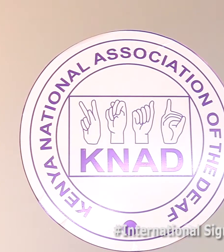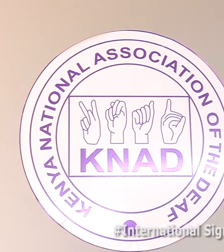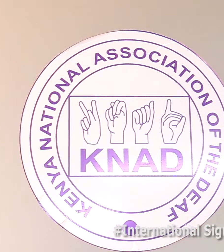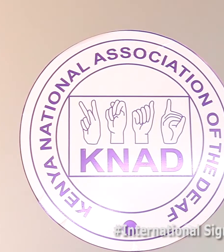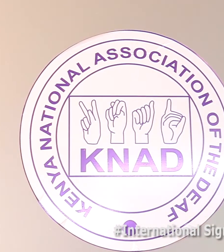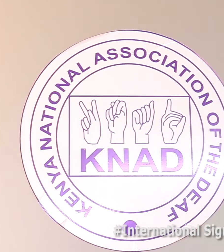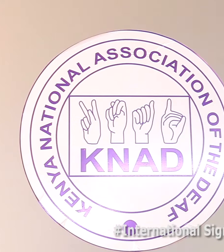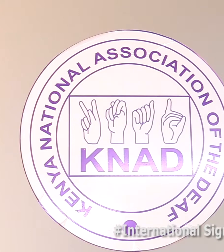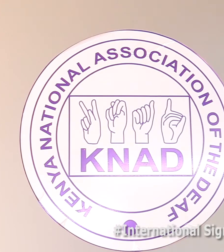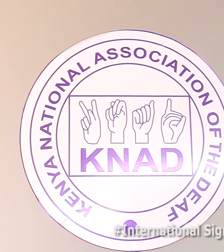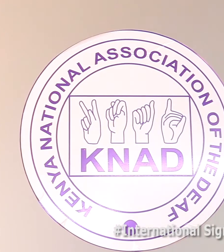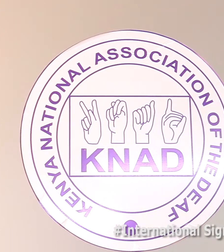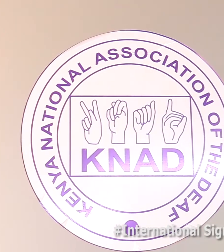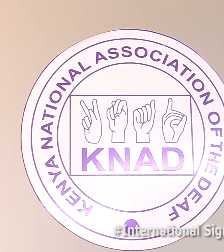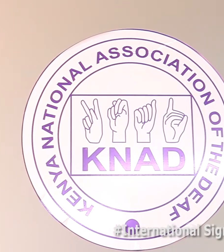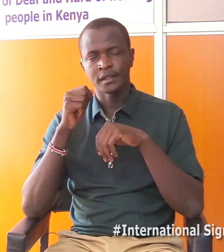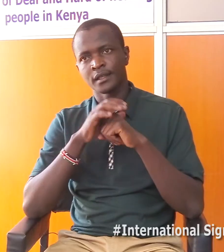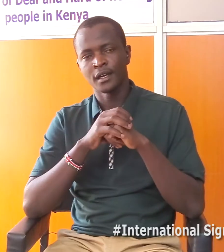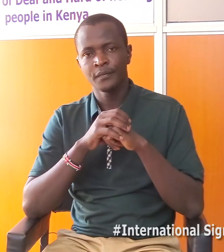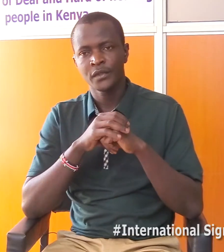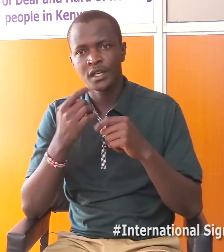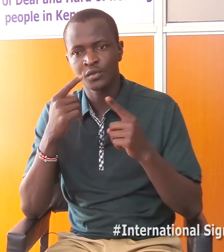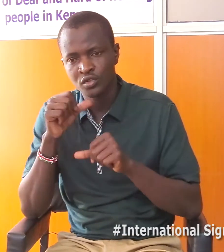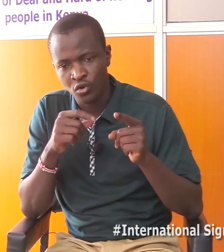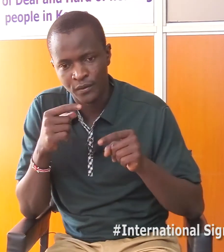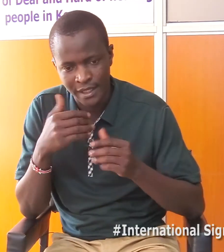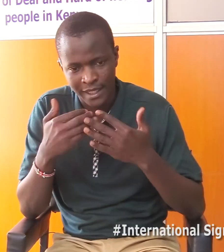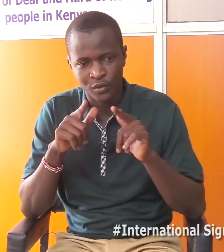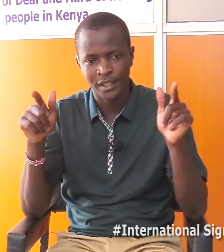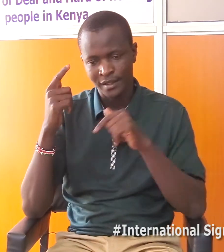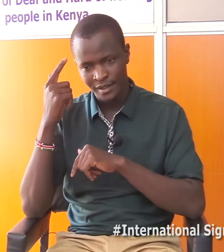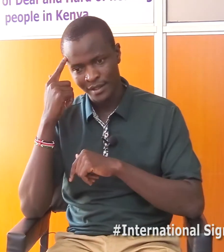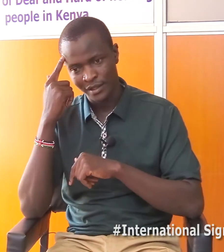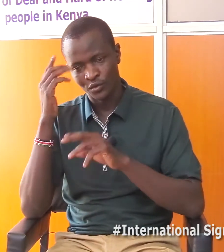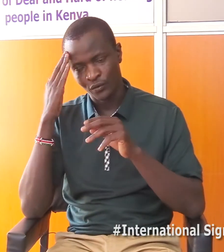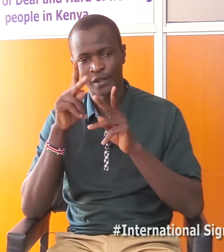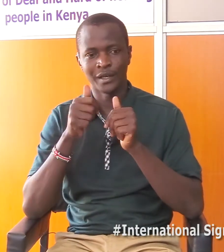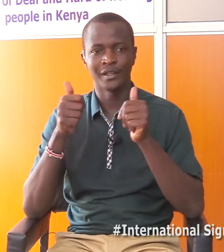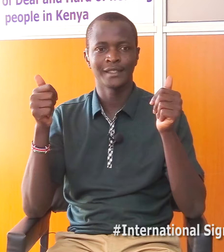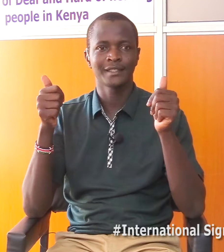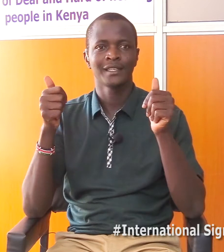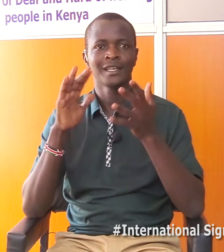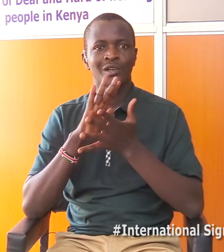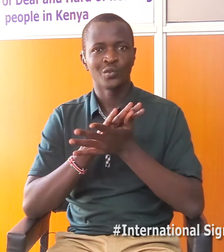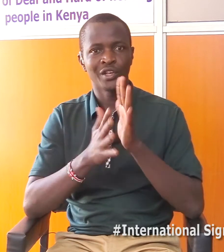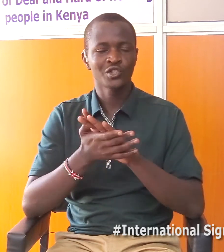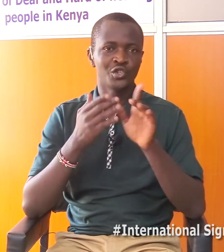other language, the sign language. Yes, as we talk of sign language, I think you know very well that without you